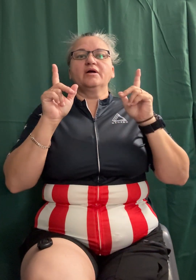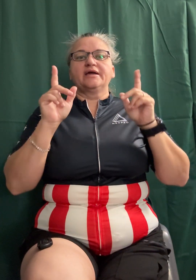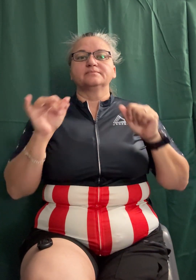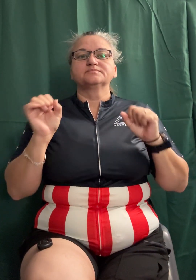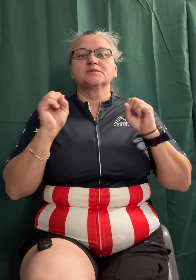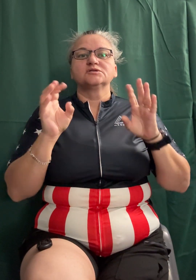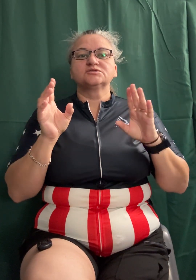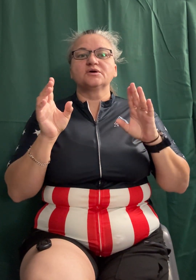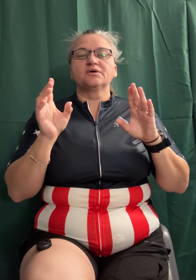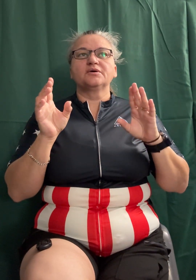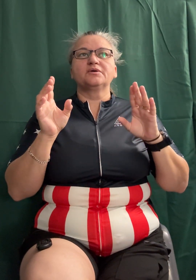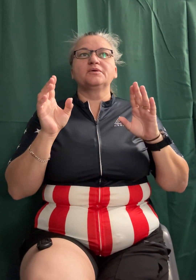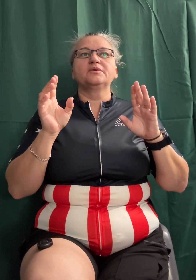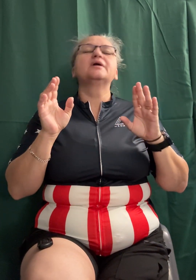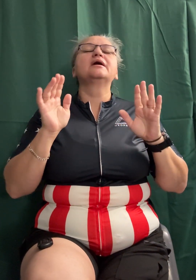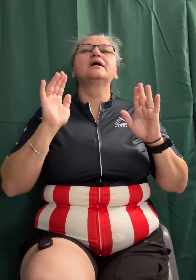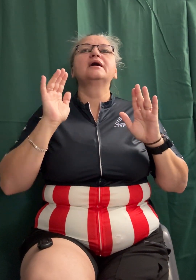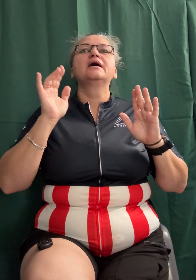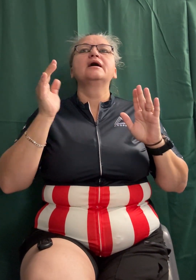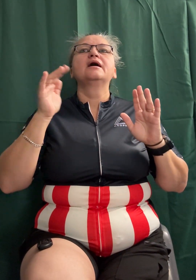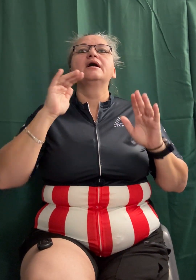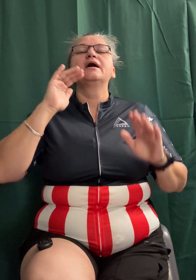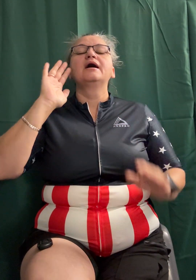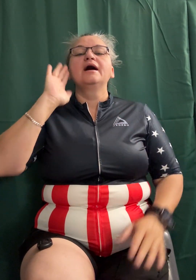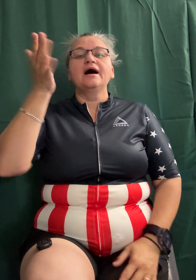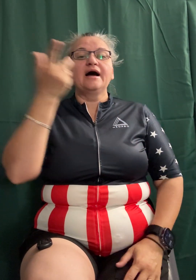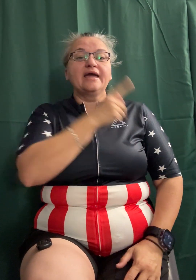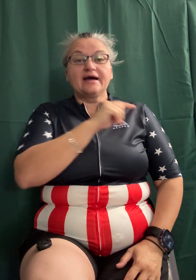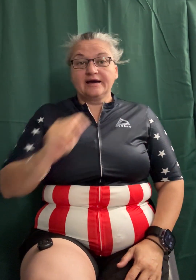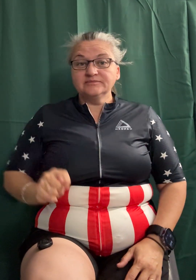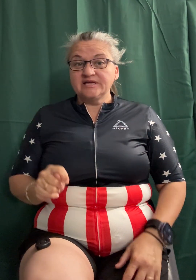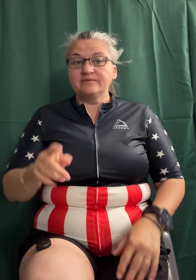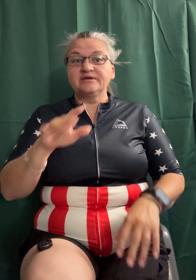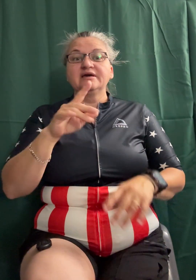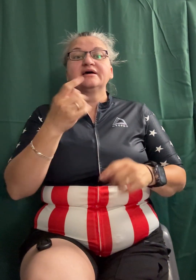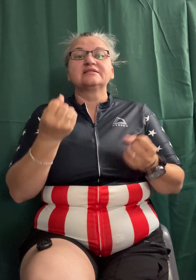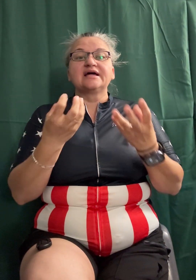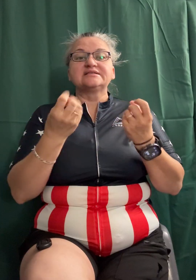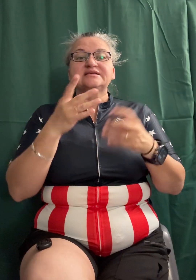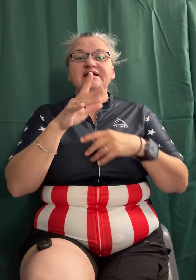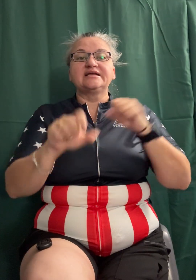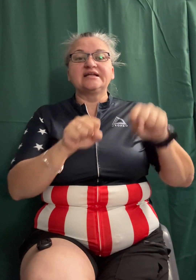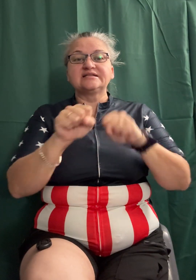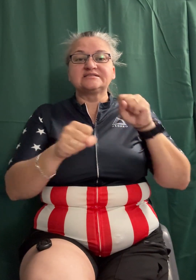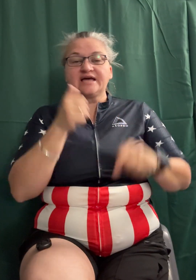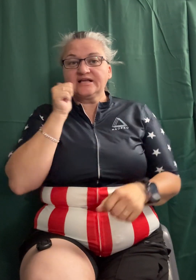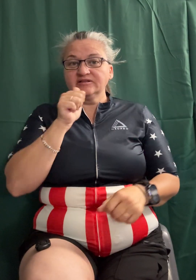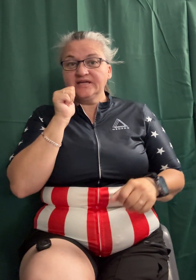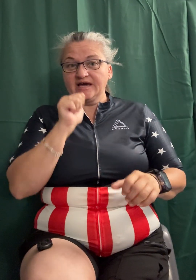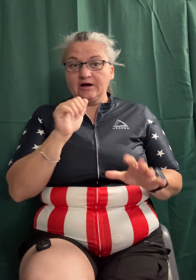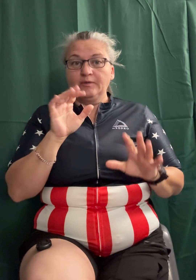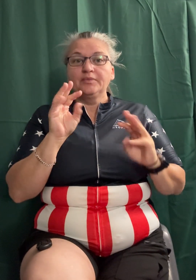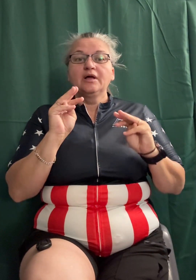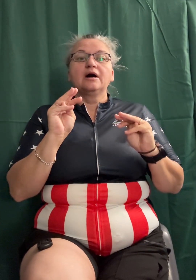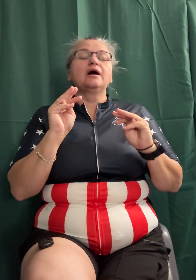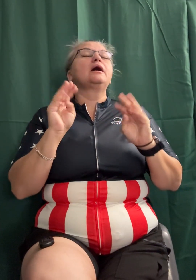Okay, so hi, I'm Tammy, that signing and cycling gal.